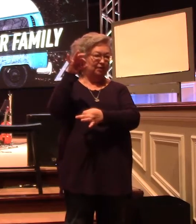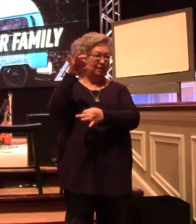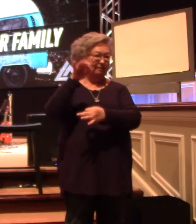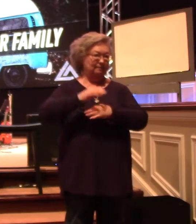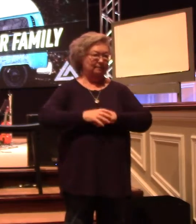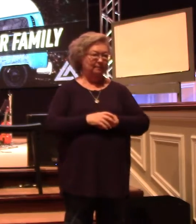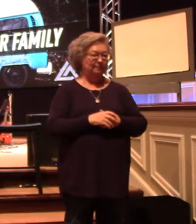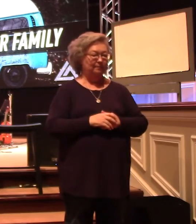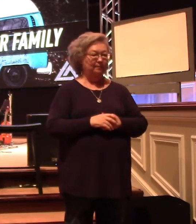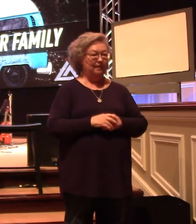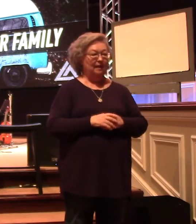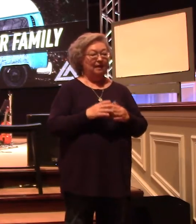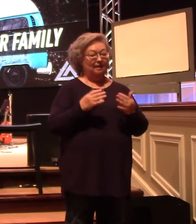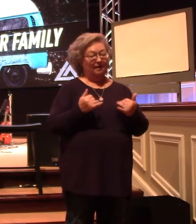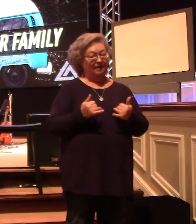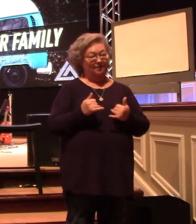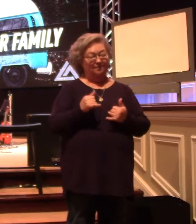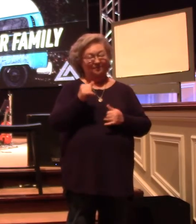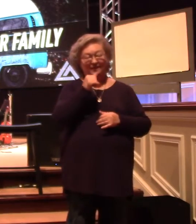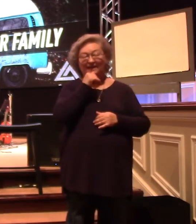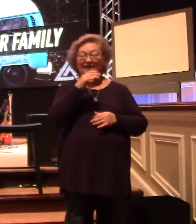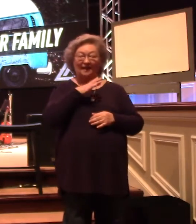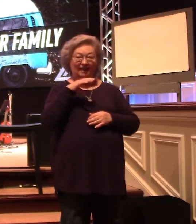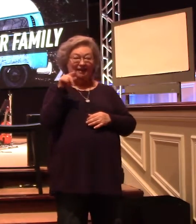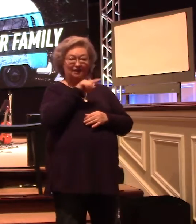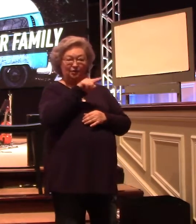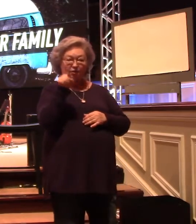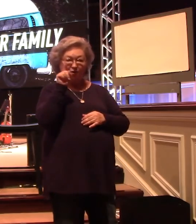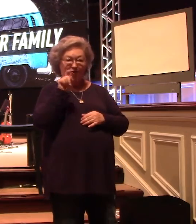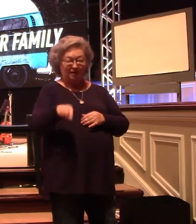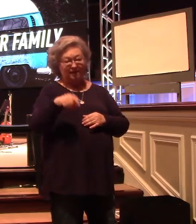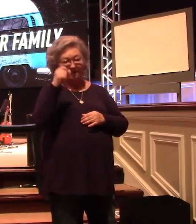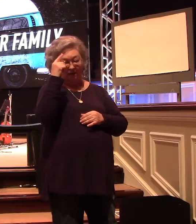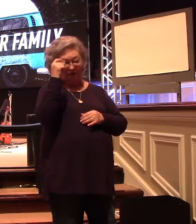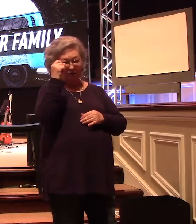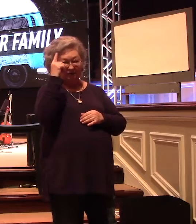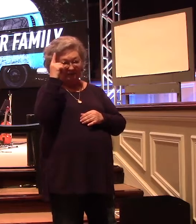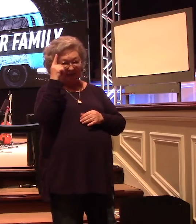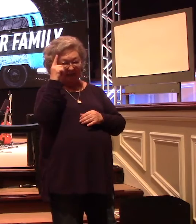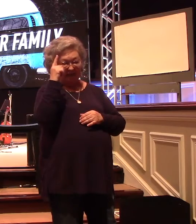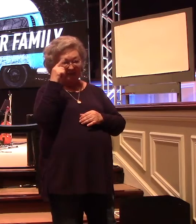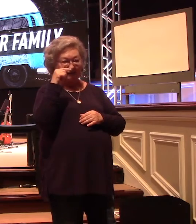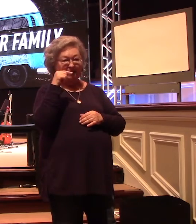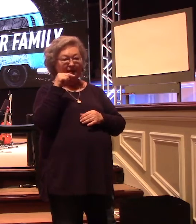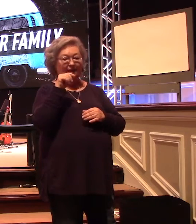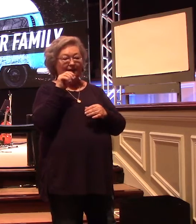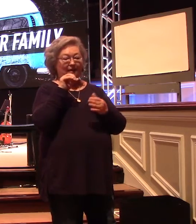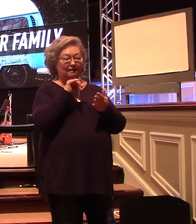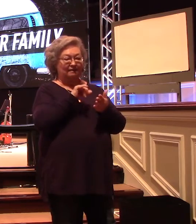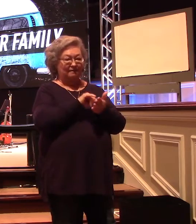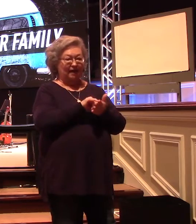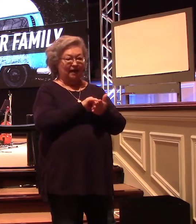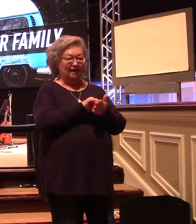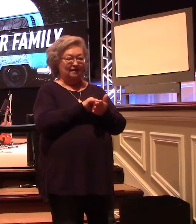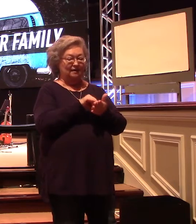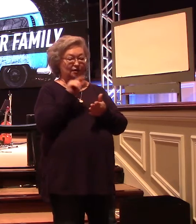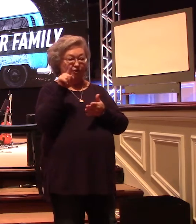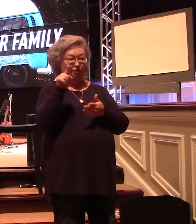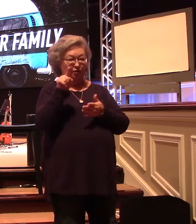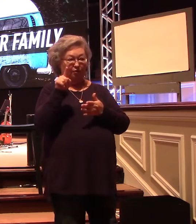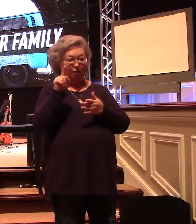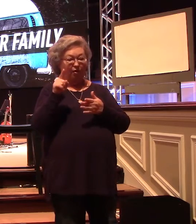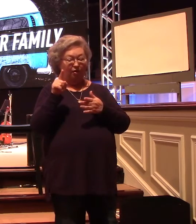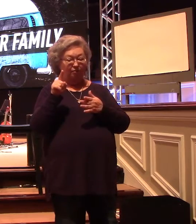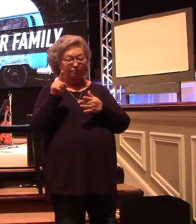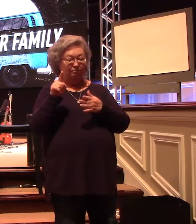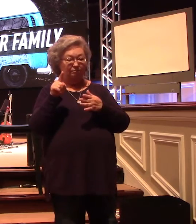Now, ladies, I want you to understand something. When I say, you know, that God wants you to create a submissive atmosphere in your